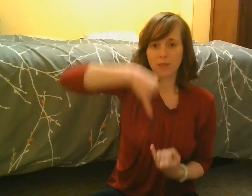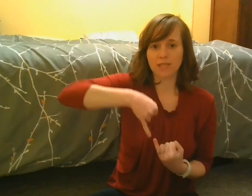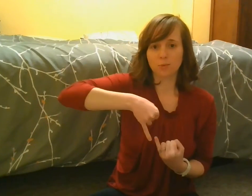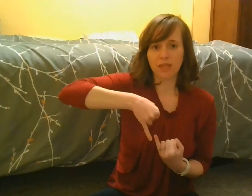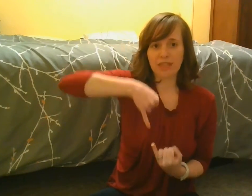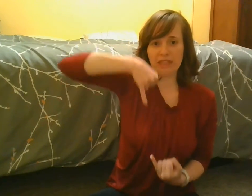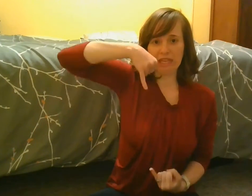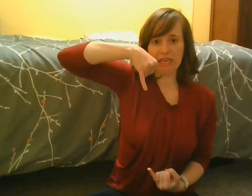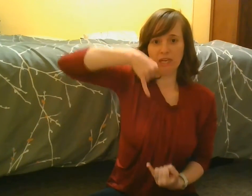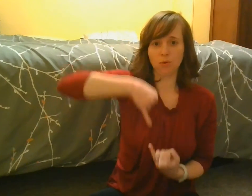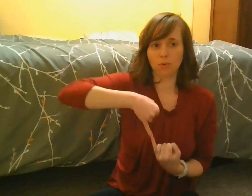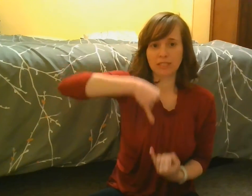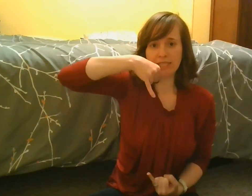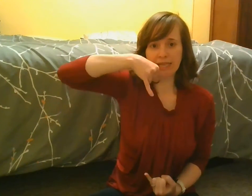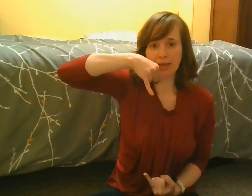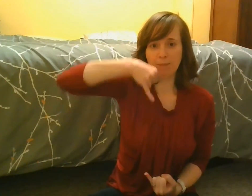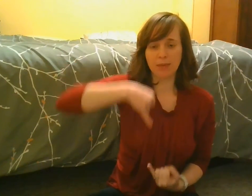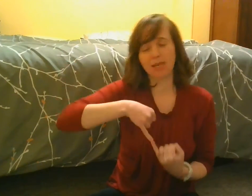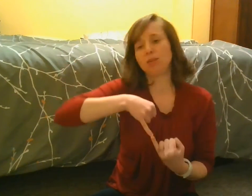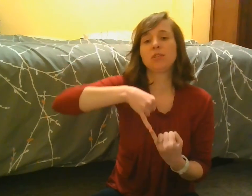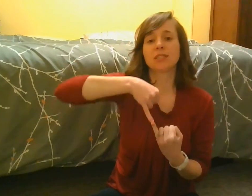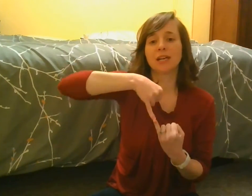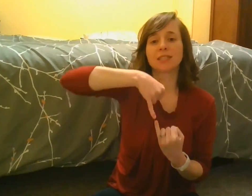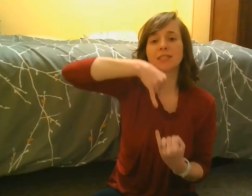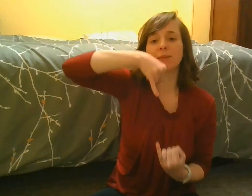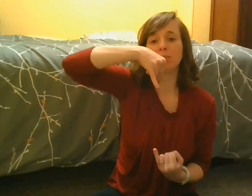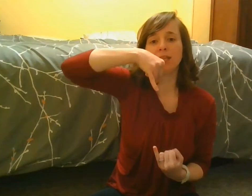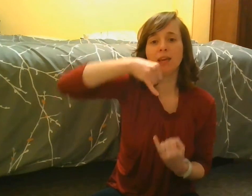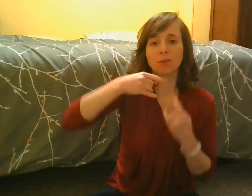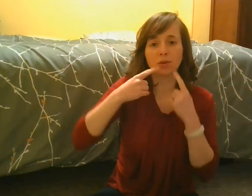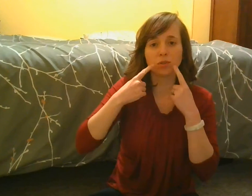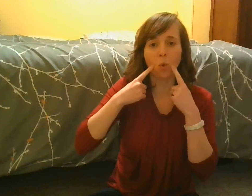that's really thin or slim, and you just kind of separate that, but also